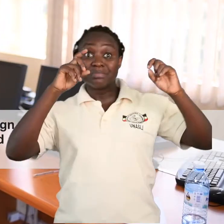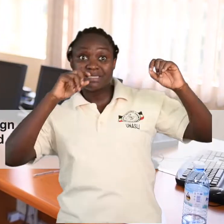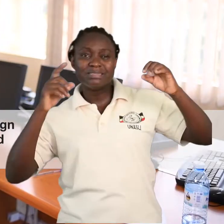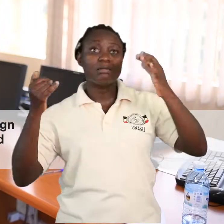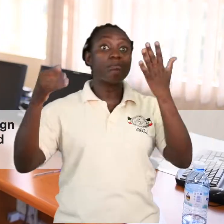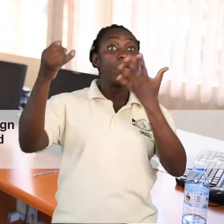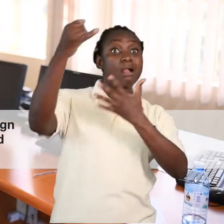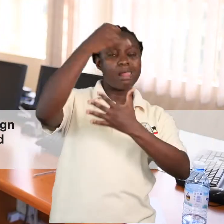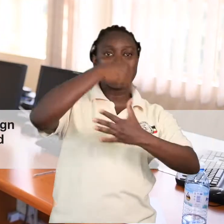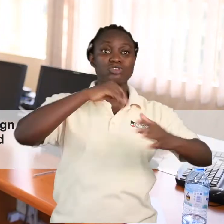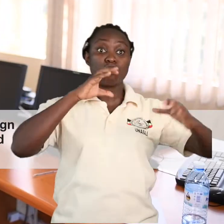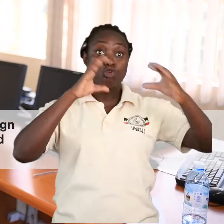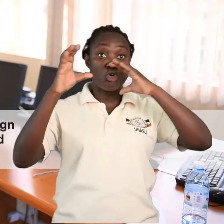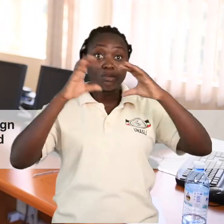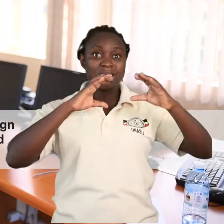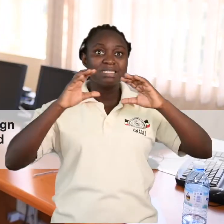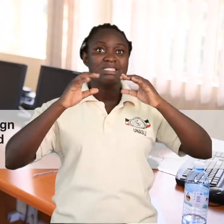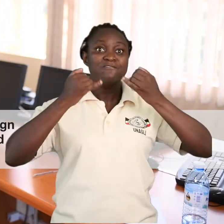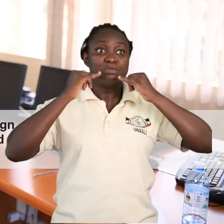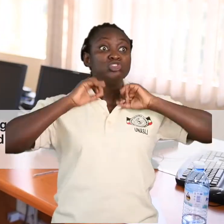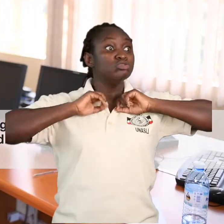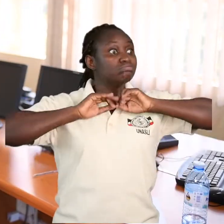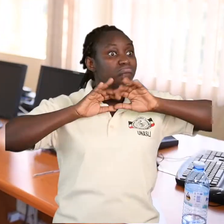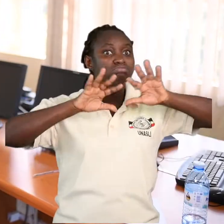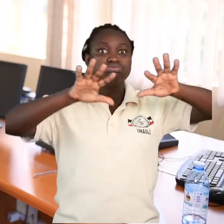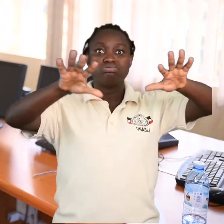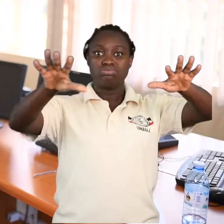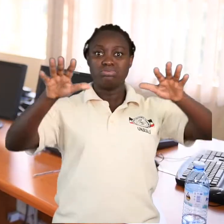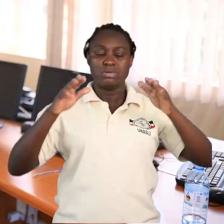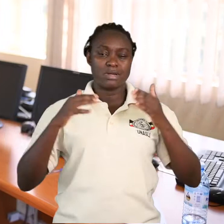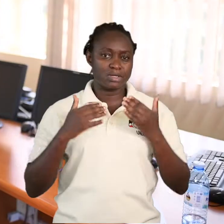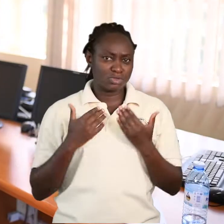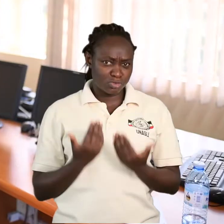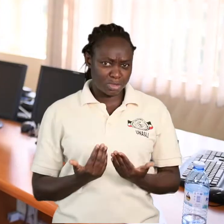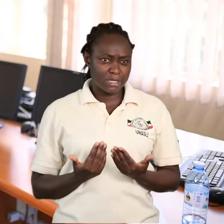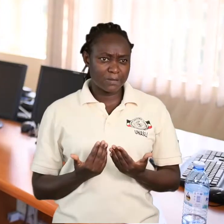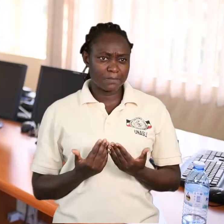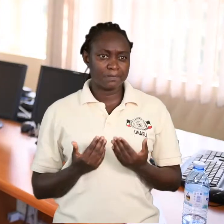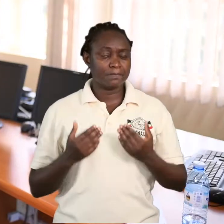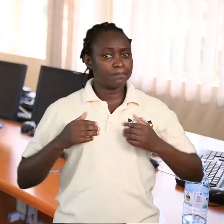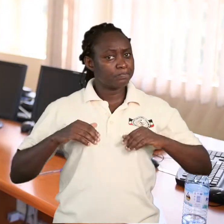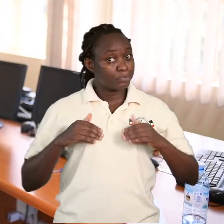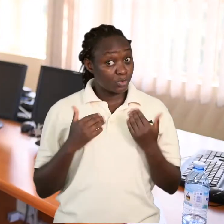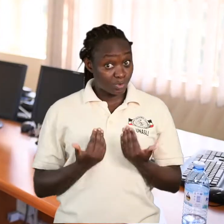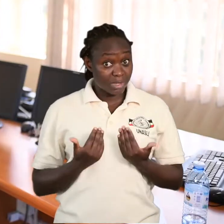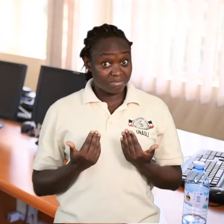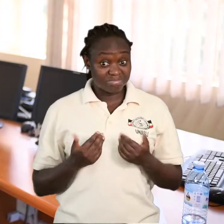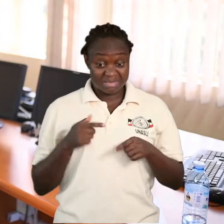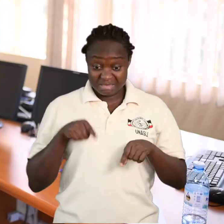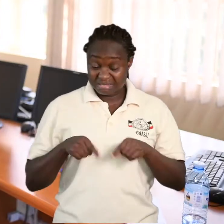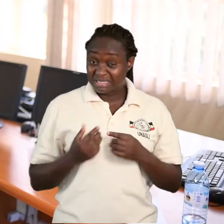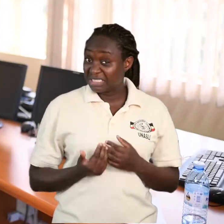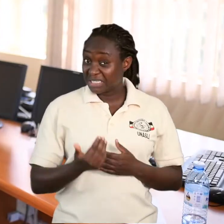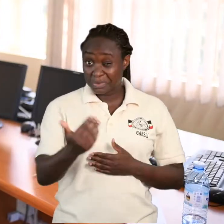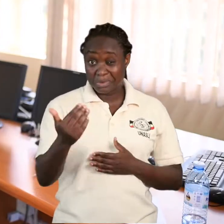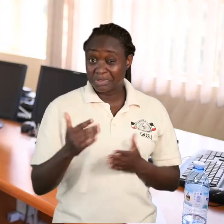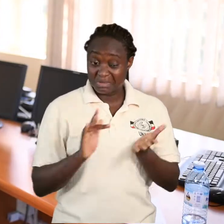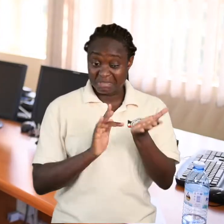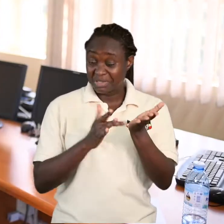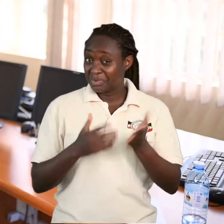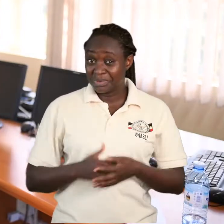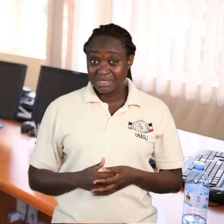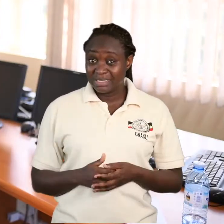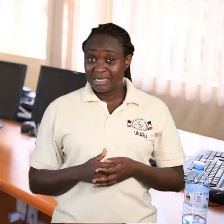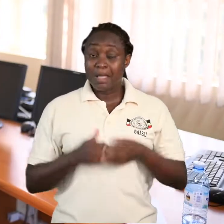message to the public. Today, this .com, which you know very well,